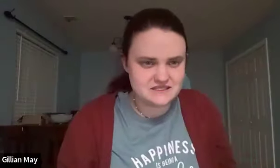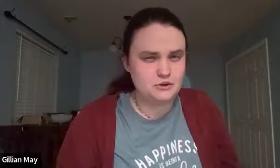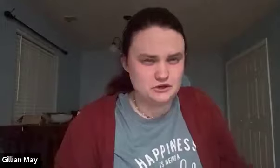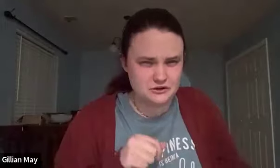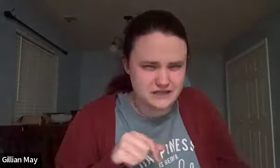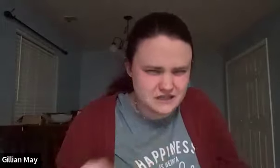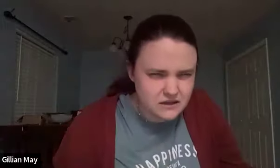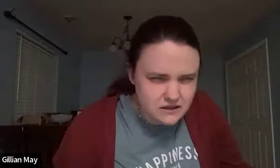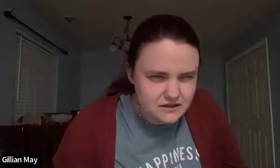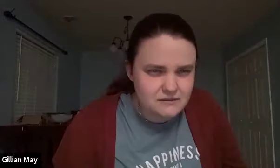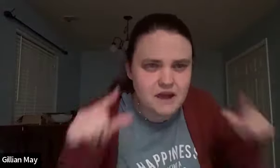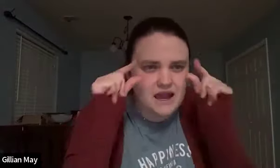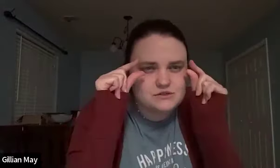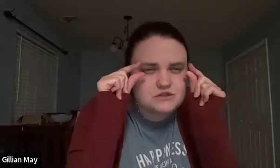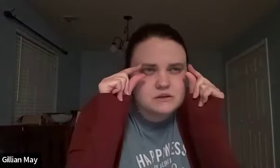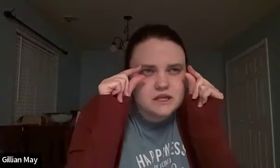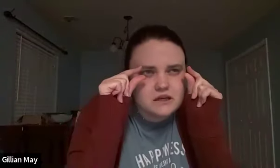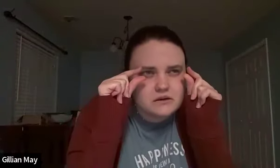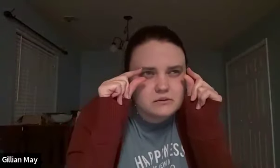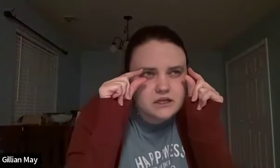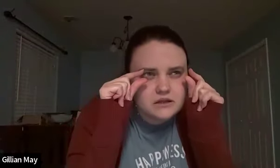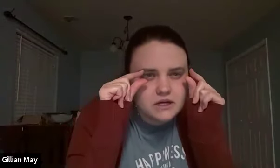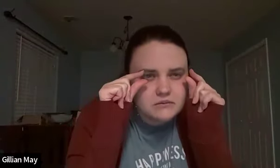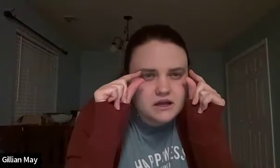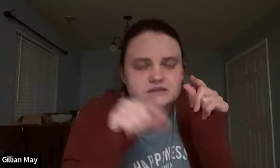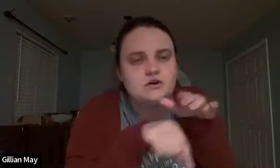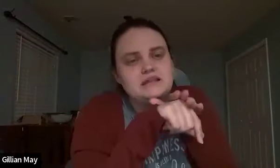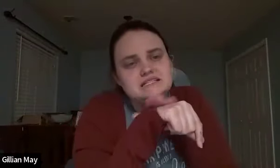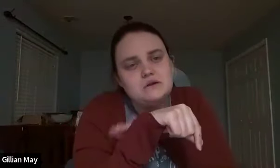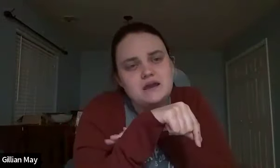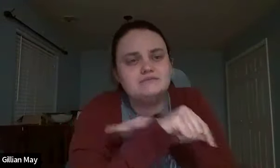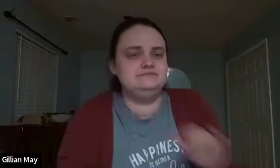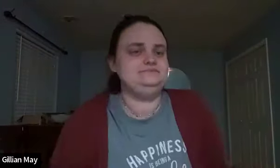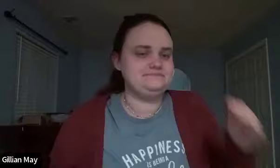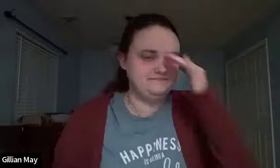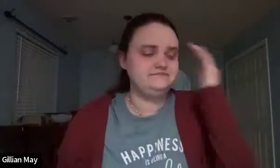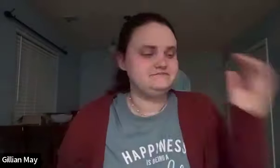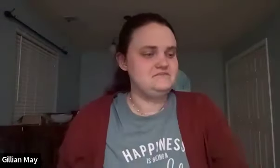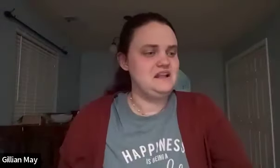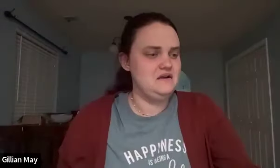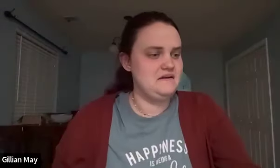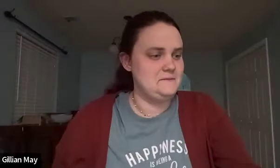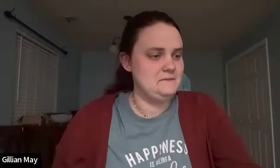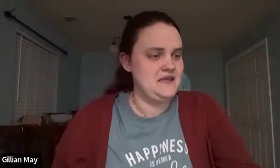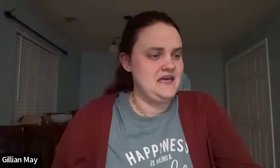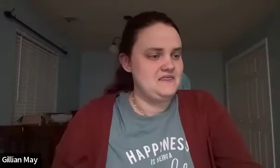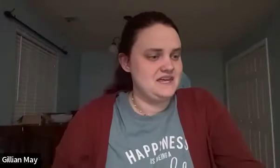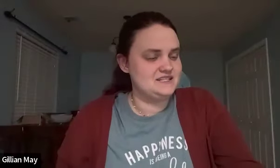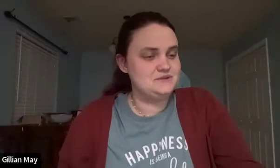like when you're learning, it's like my eyes will squint. I'm like, what? So I'll be like, slow down. All right. The next one